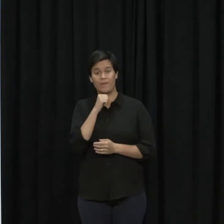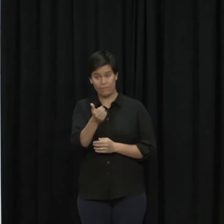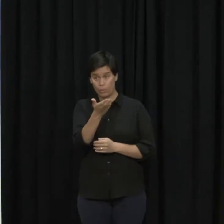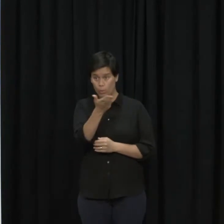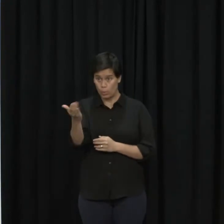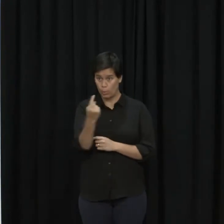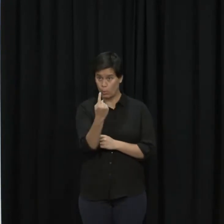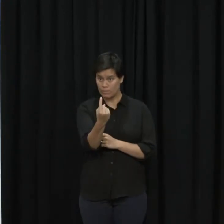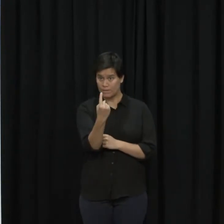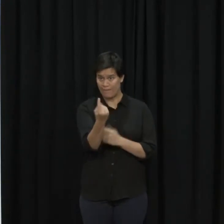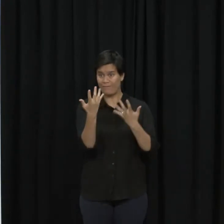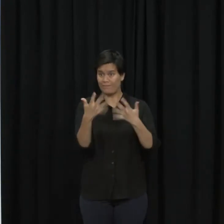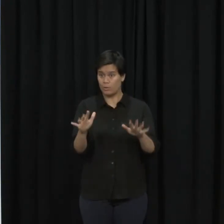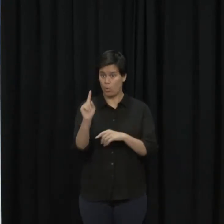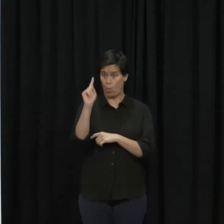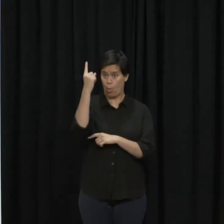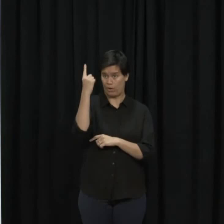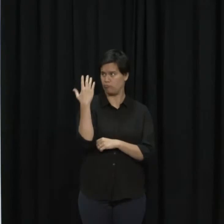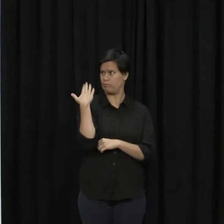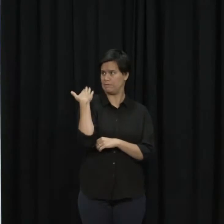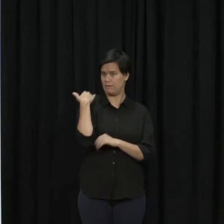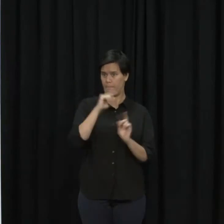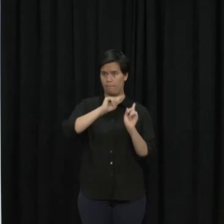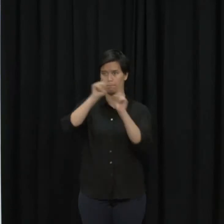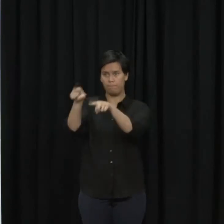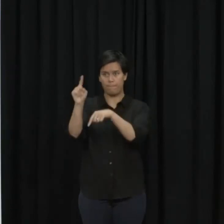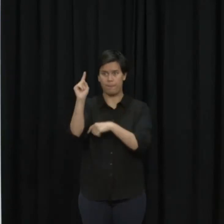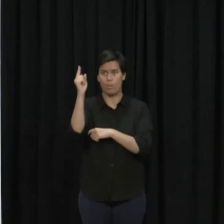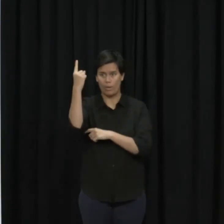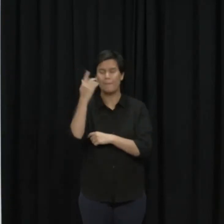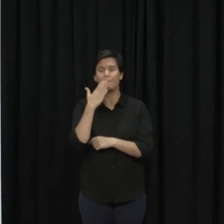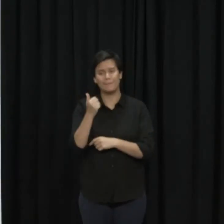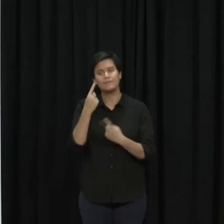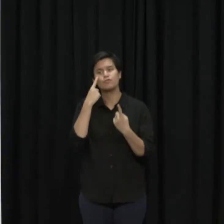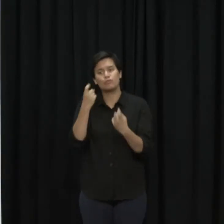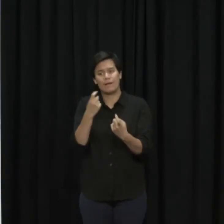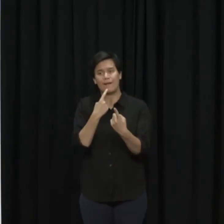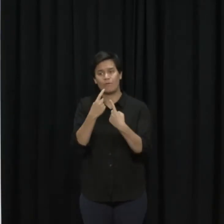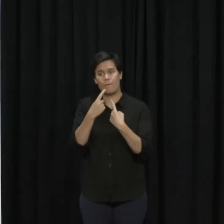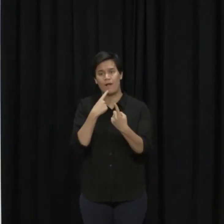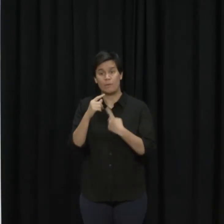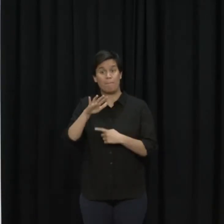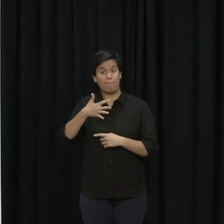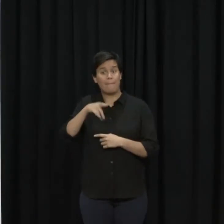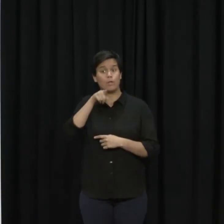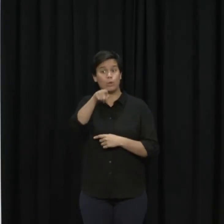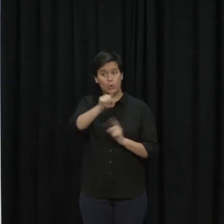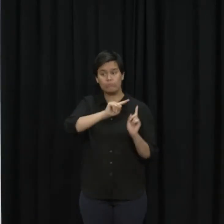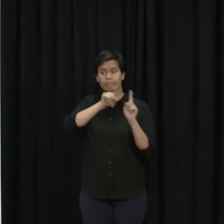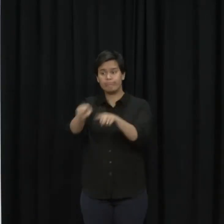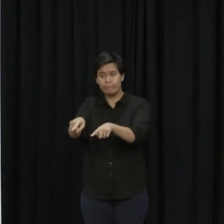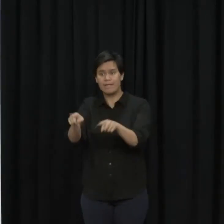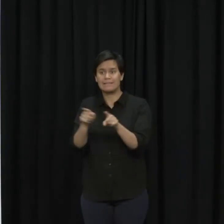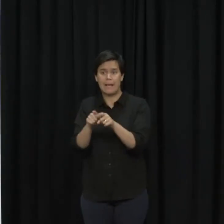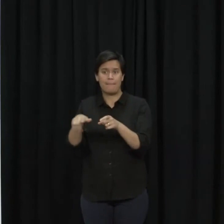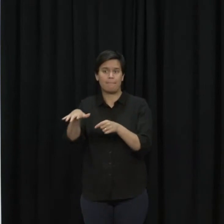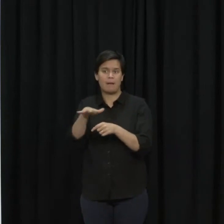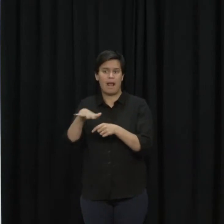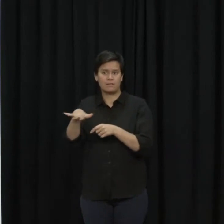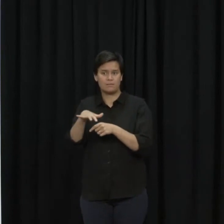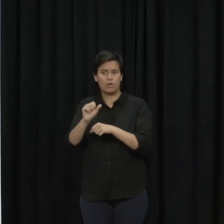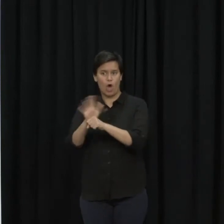just check the Ministry's website to make sure you are not caught up in one of the locations of interest. If you have been, then please